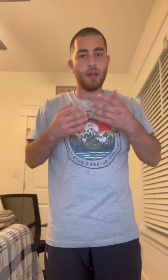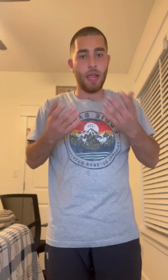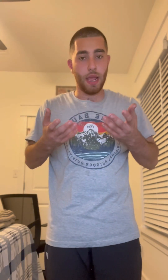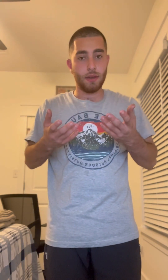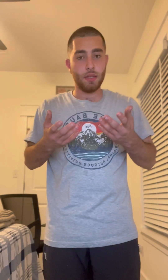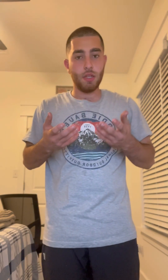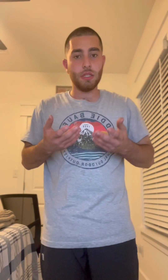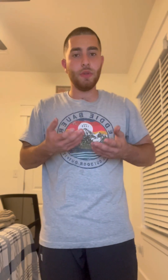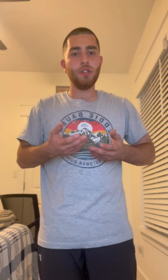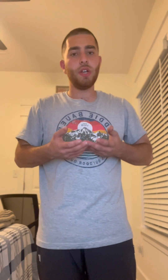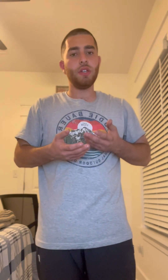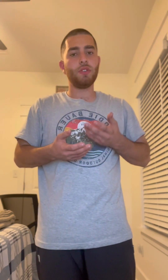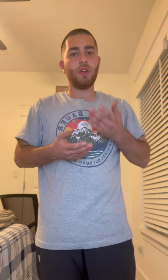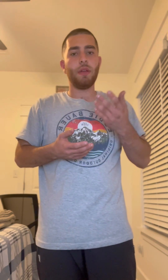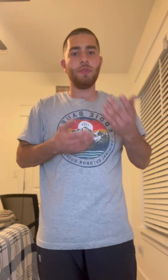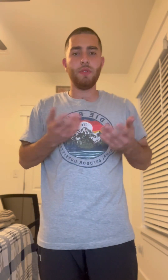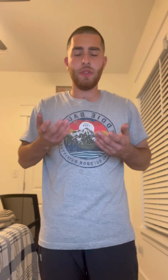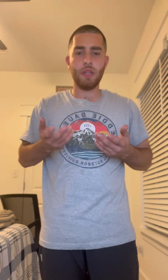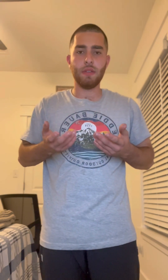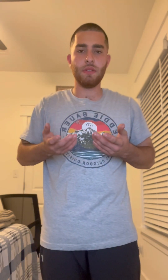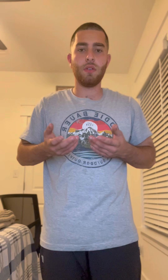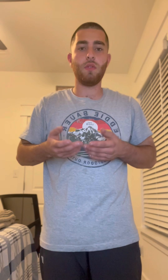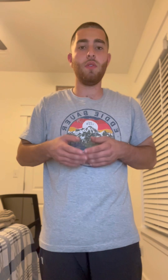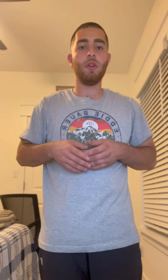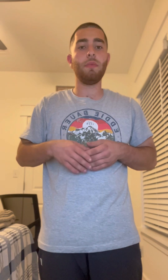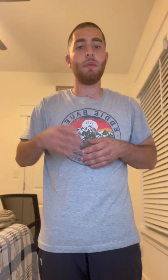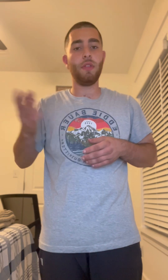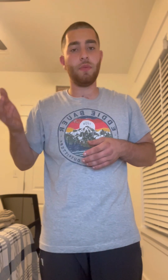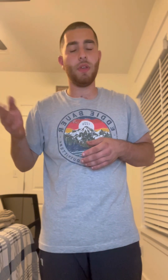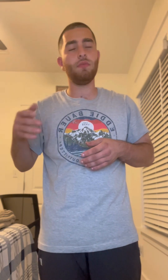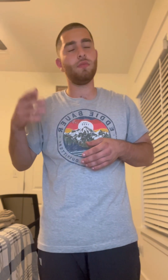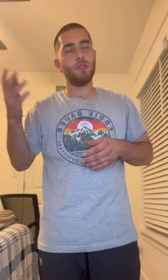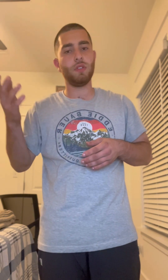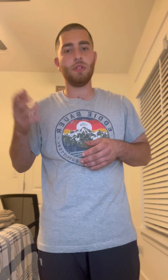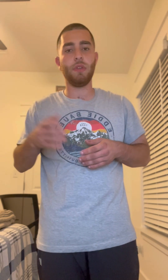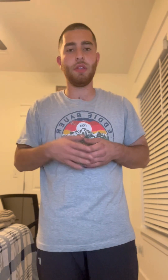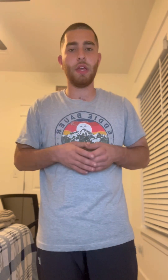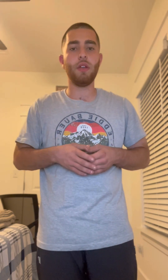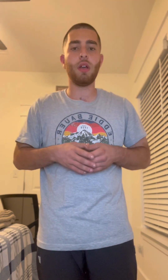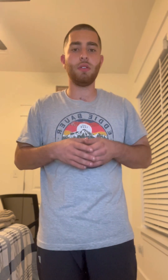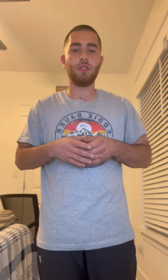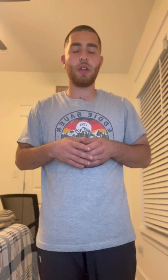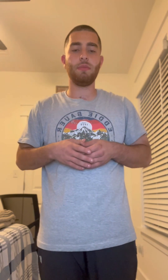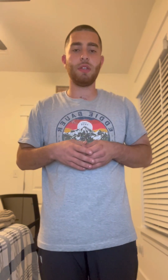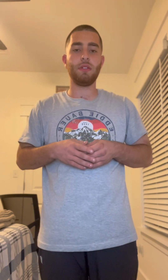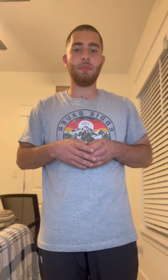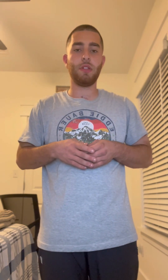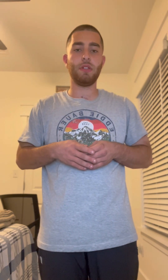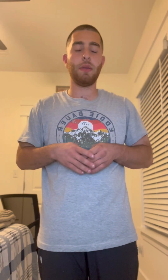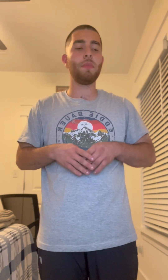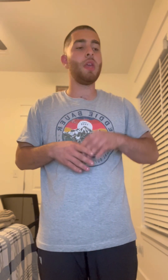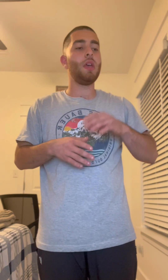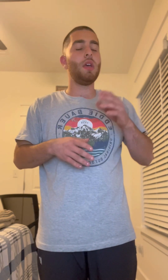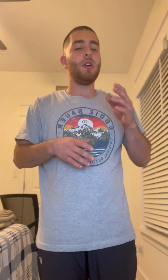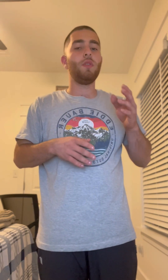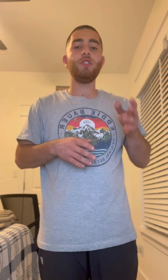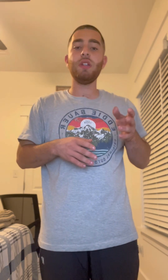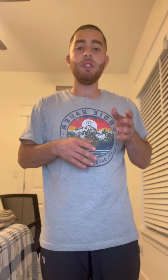and. So when you're trying to describe 2 things, or maybe 3, which is a little bit later, I'll describe some other time. When you're trying